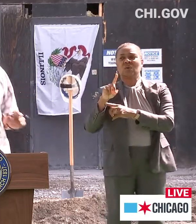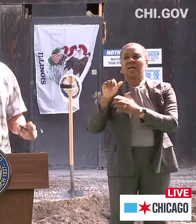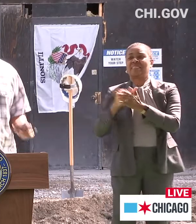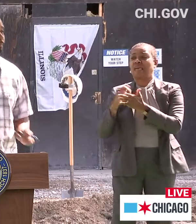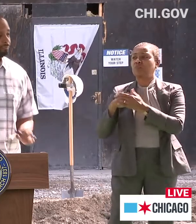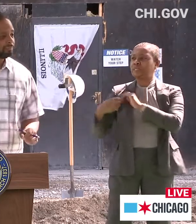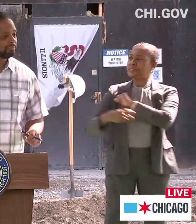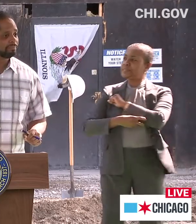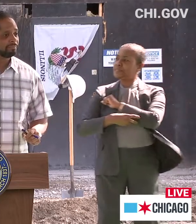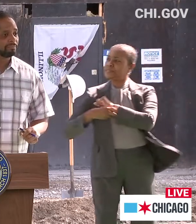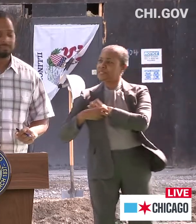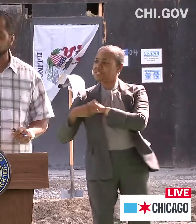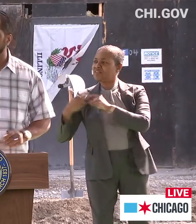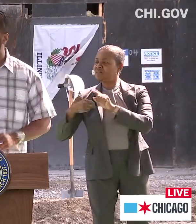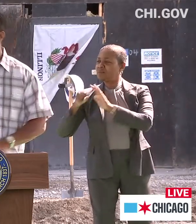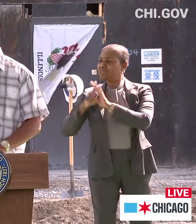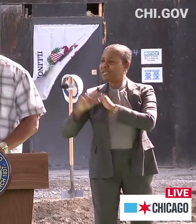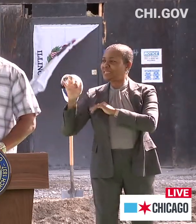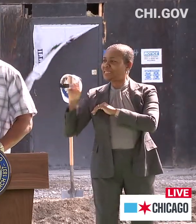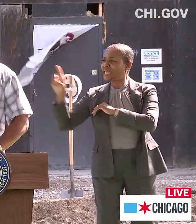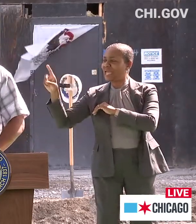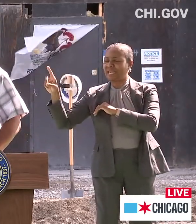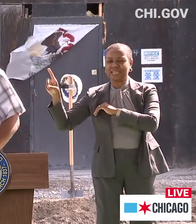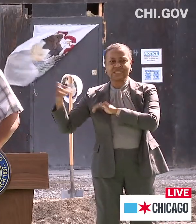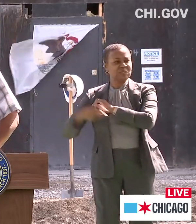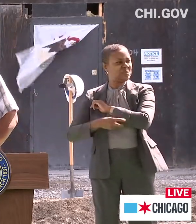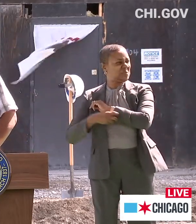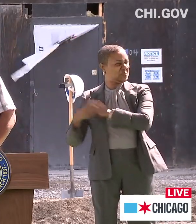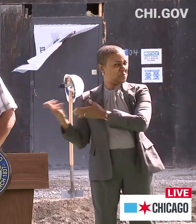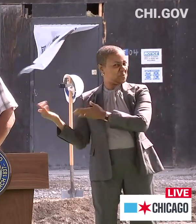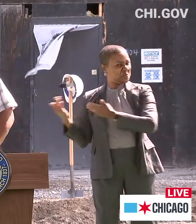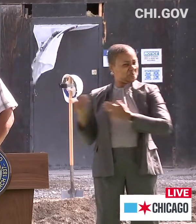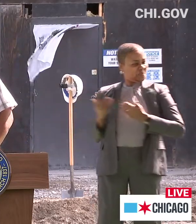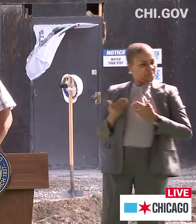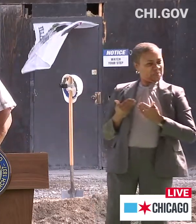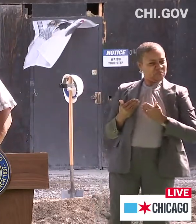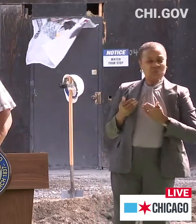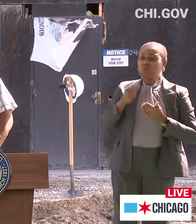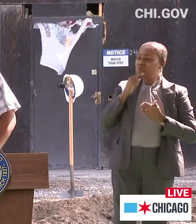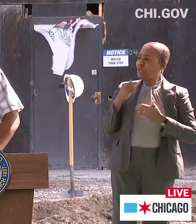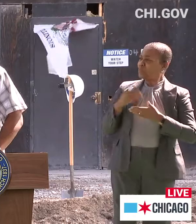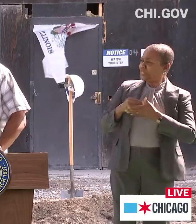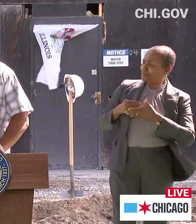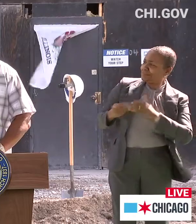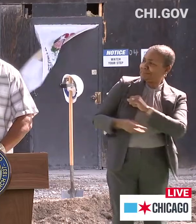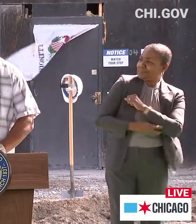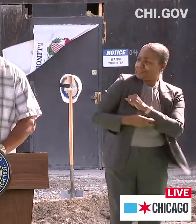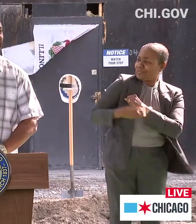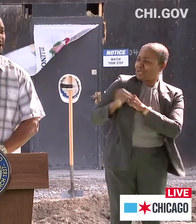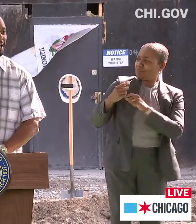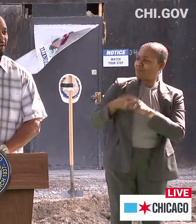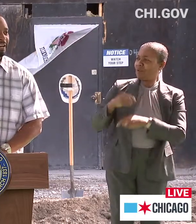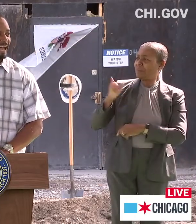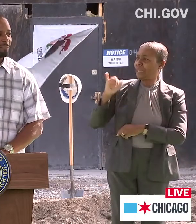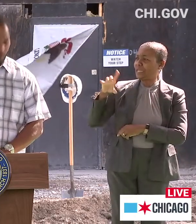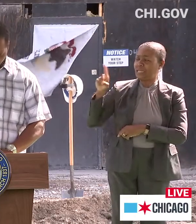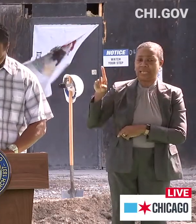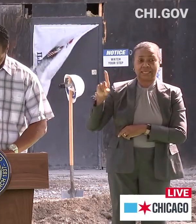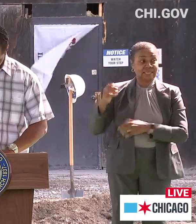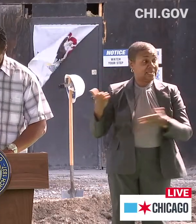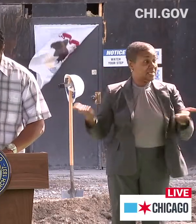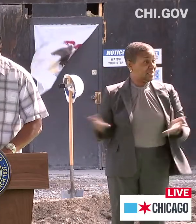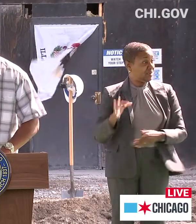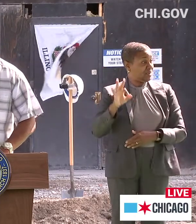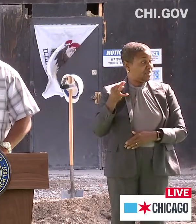from Indiana. How many people can say we stole a company from Indiana? We did it here in the Ninth